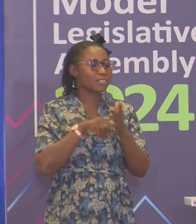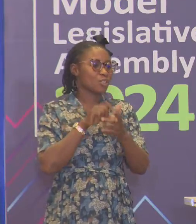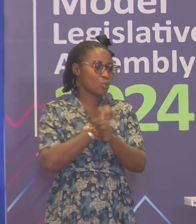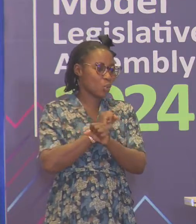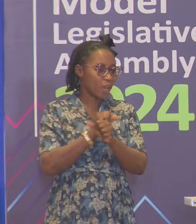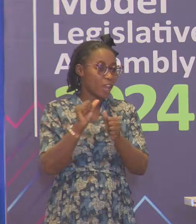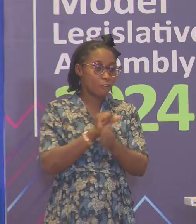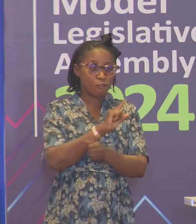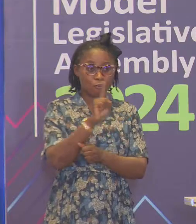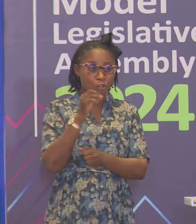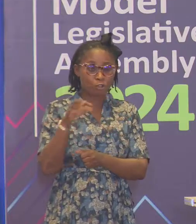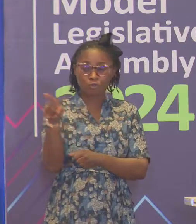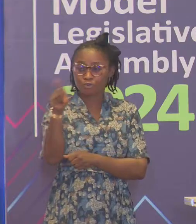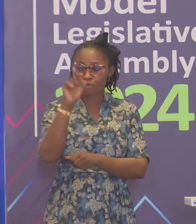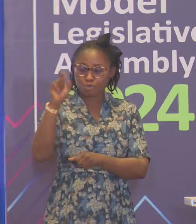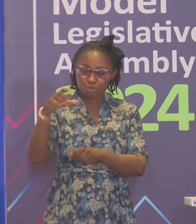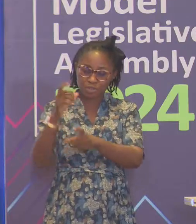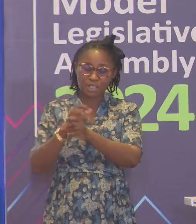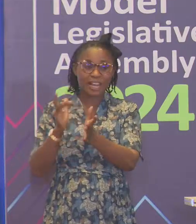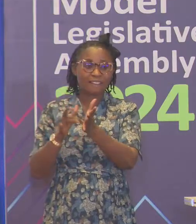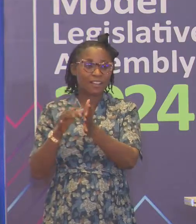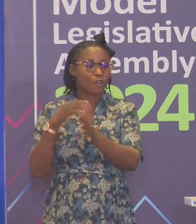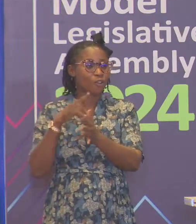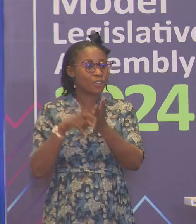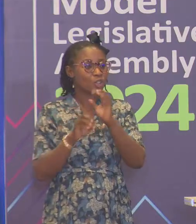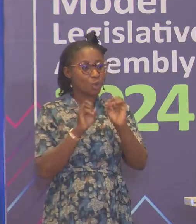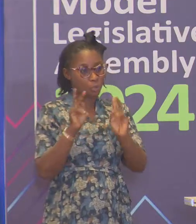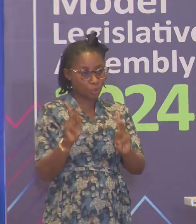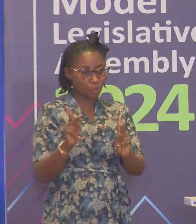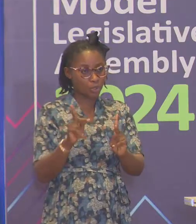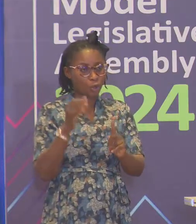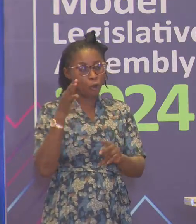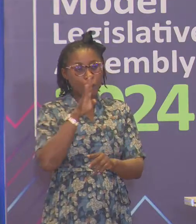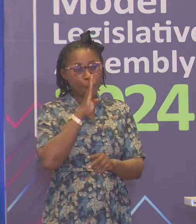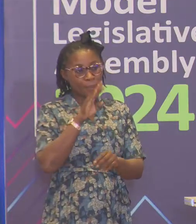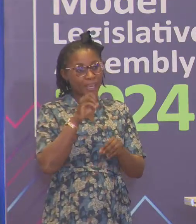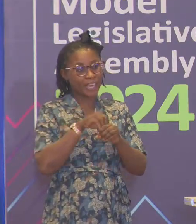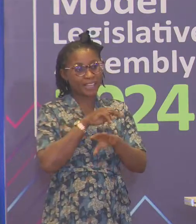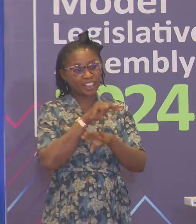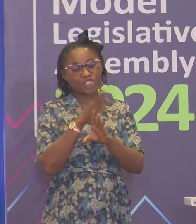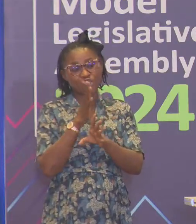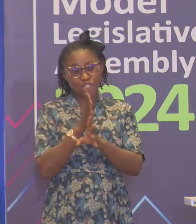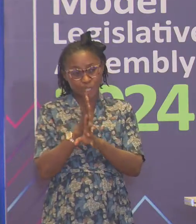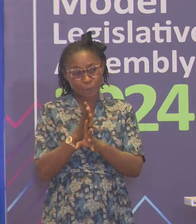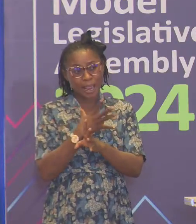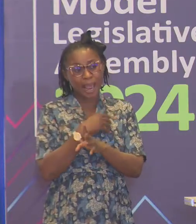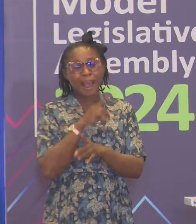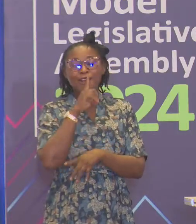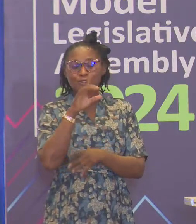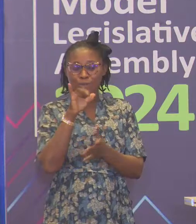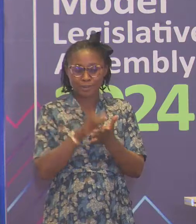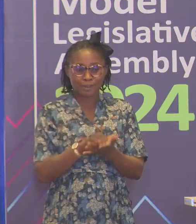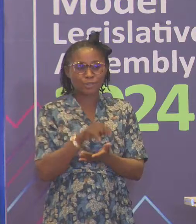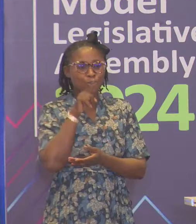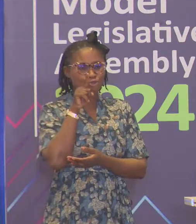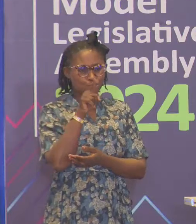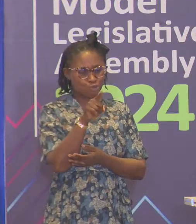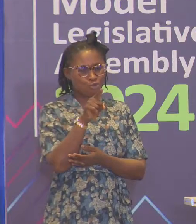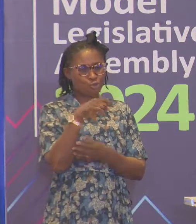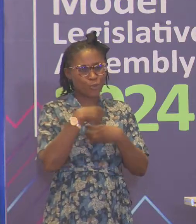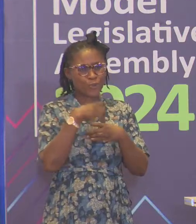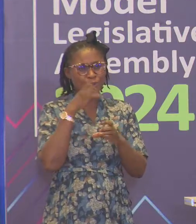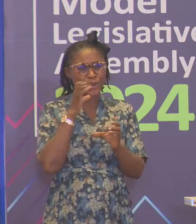one of you should take advantage of this opportunity of being in the National Assembly and ensure that you